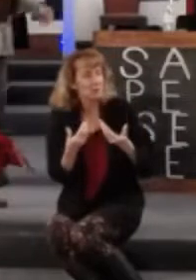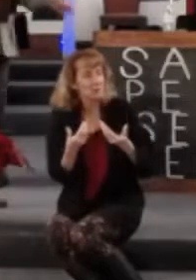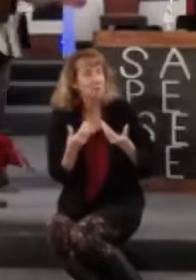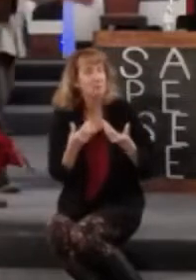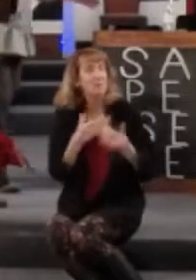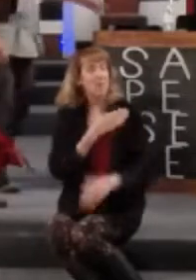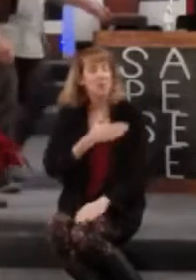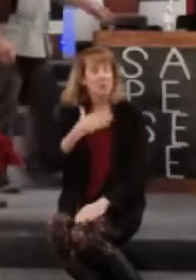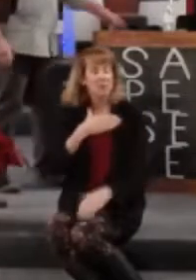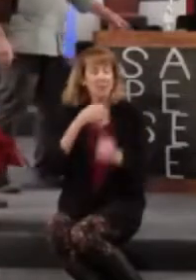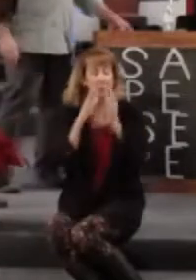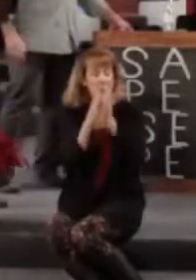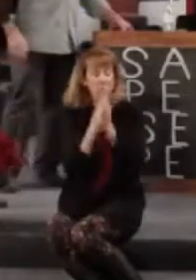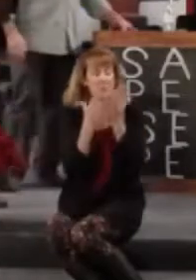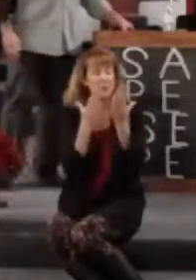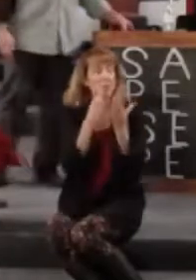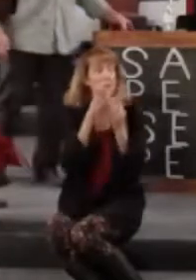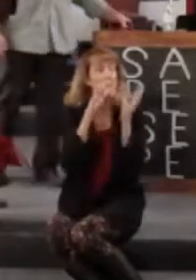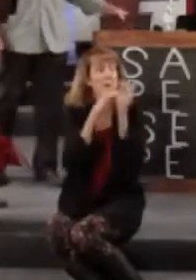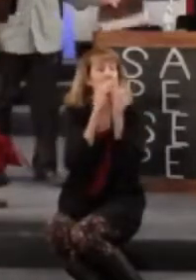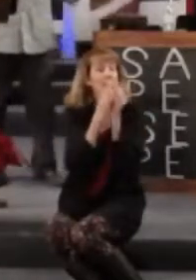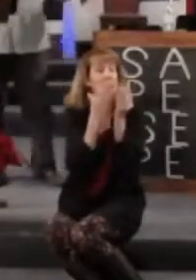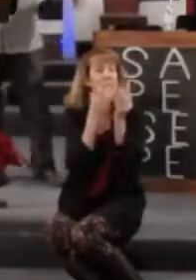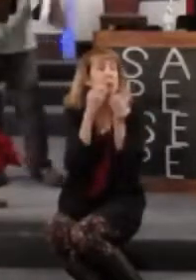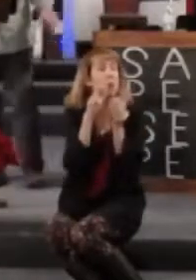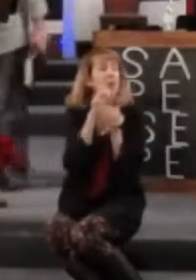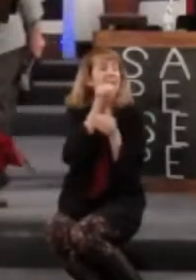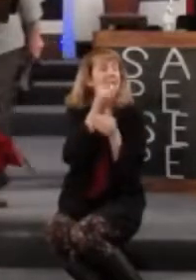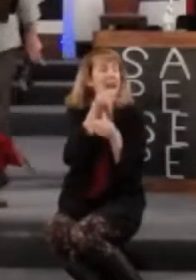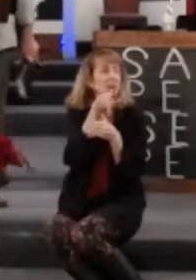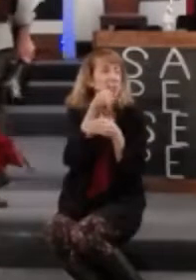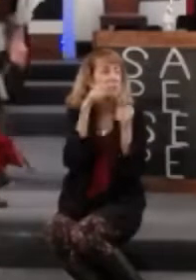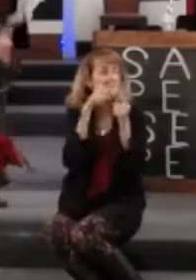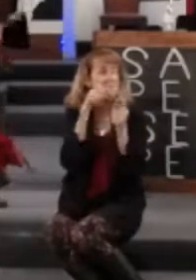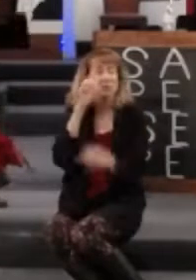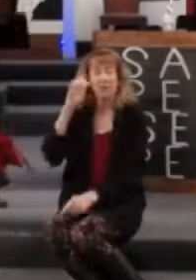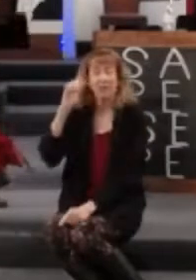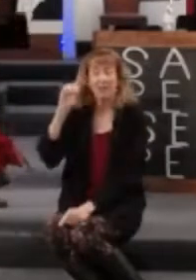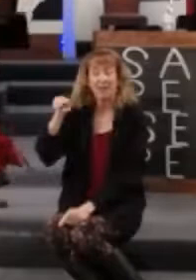Please open your Bibles or your Bible apps to the book of Ephesians.